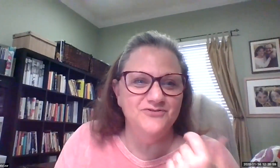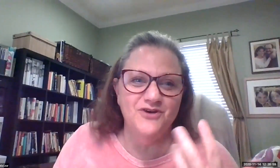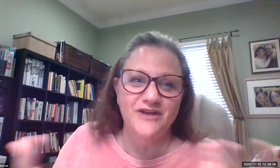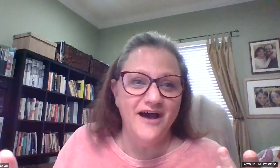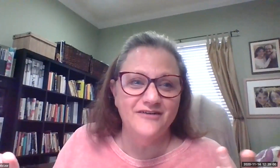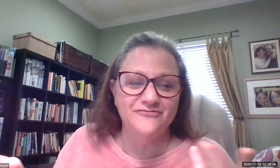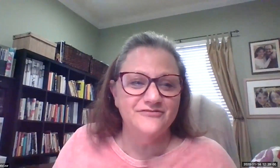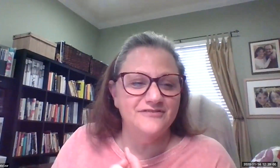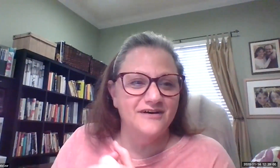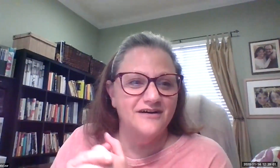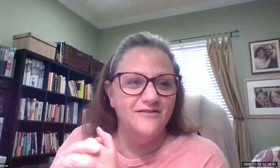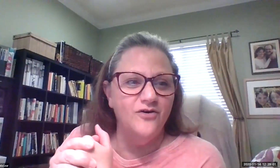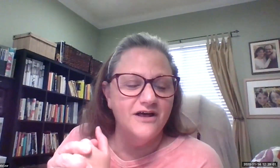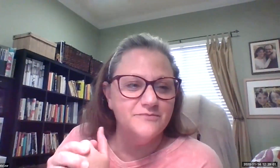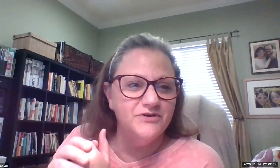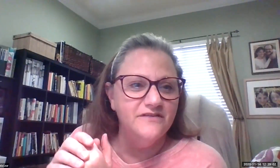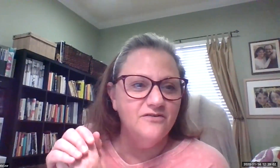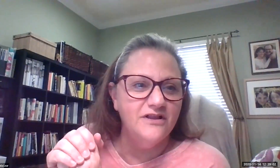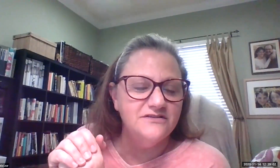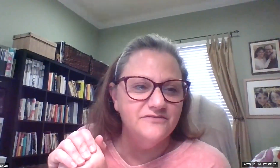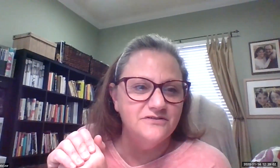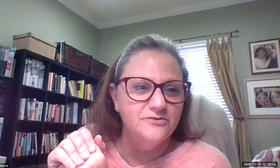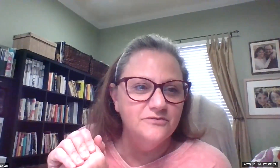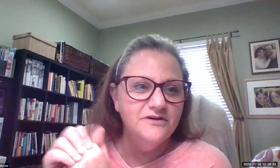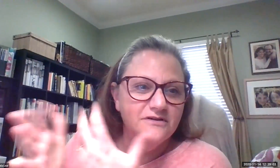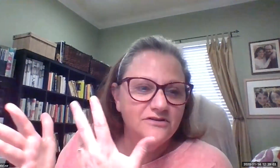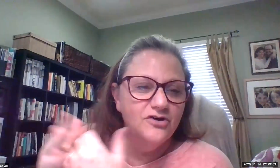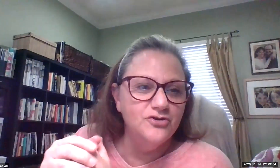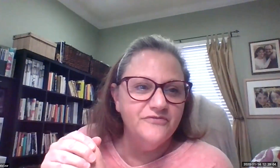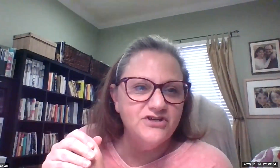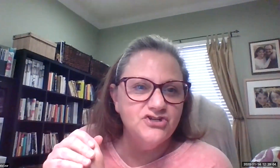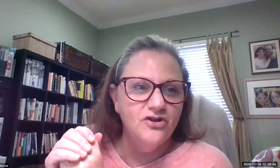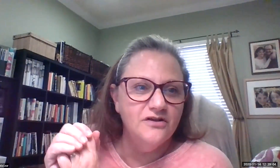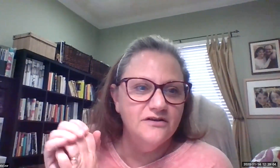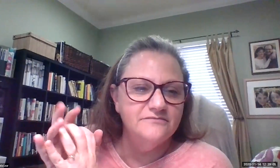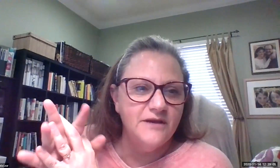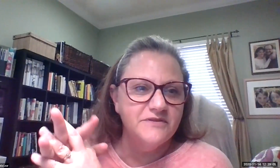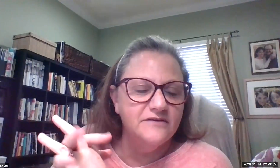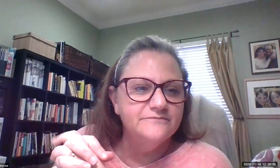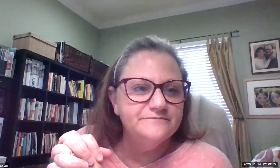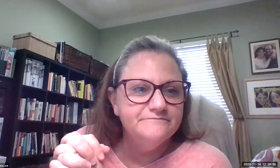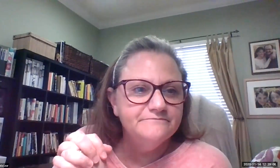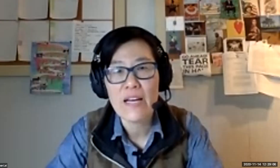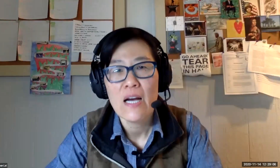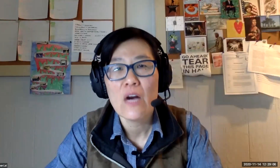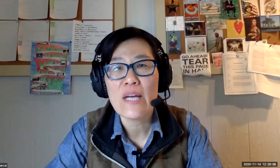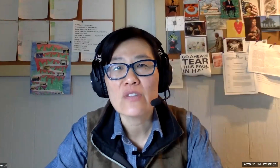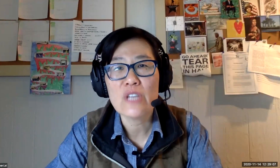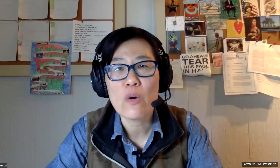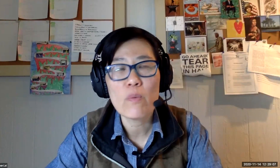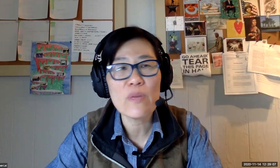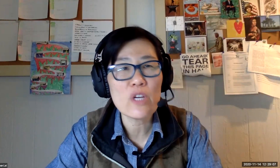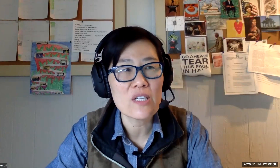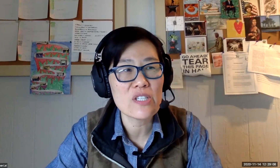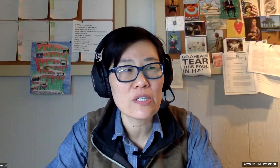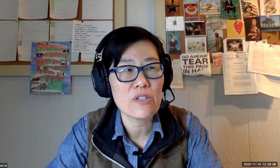fides if you don't have a whole lot to put in there relative to, your professional type of thing. Yeah. Okay.